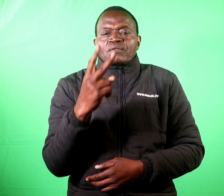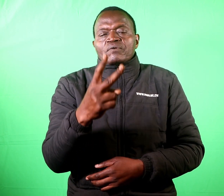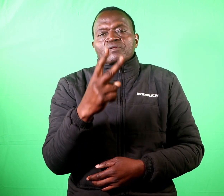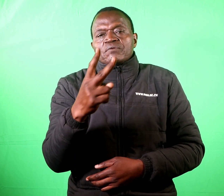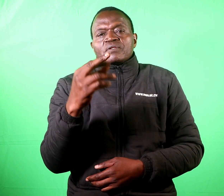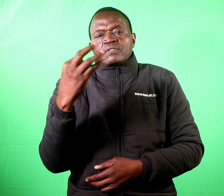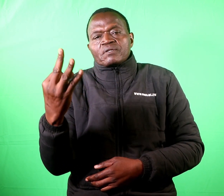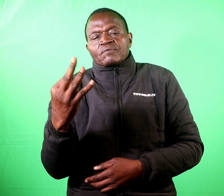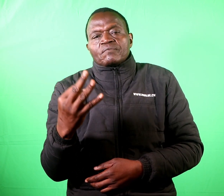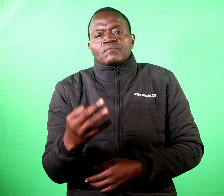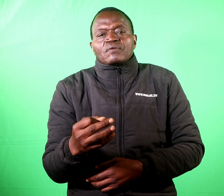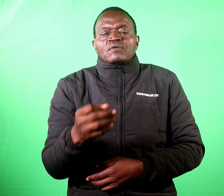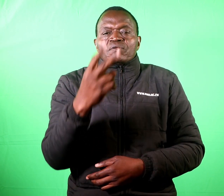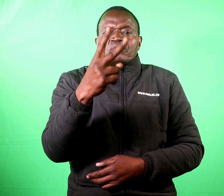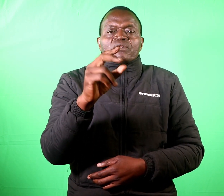2023, 28%.